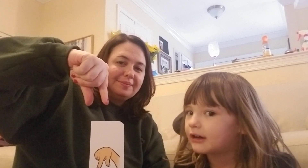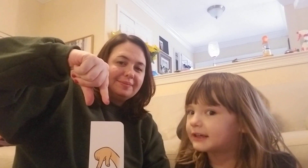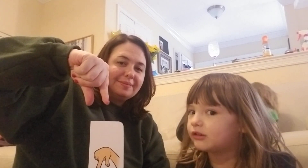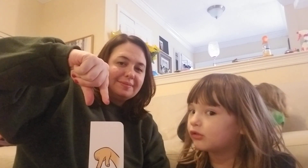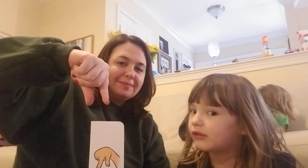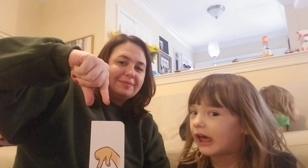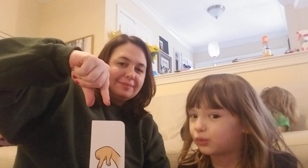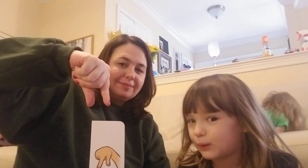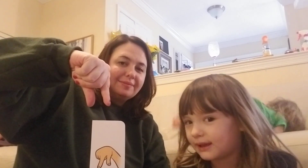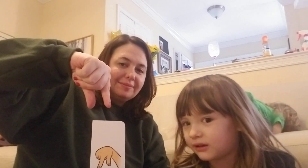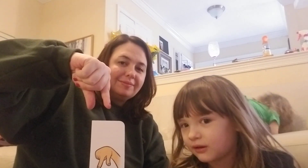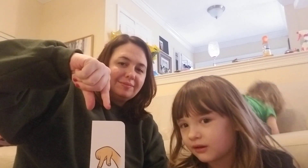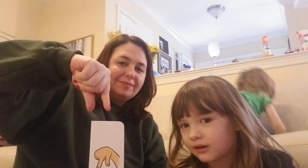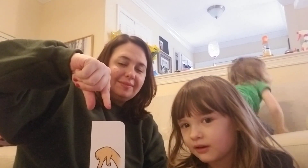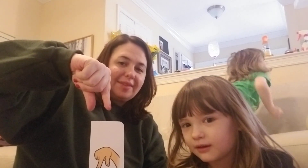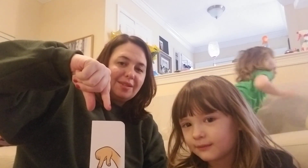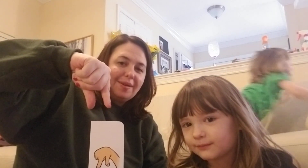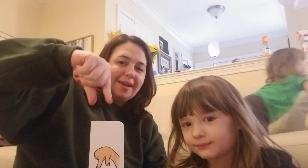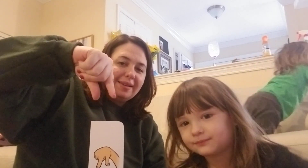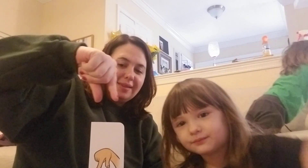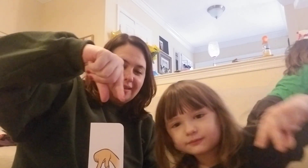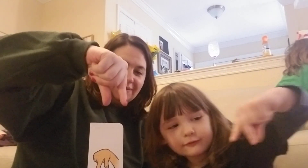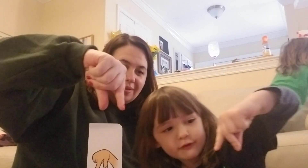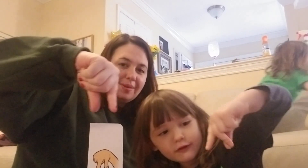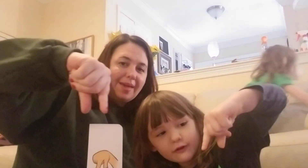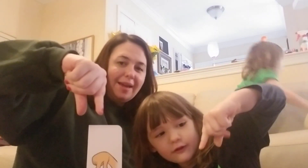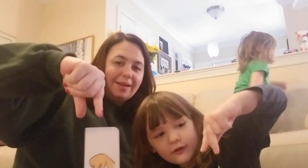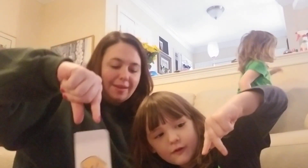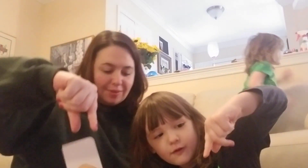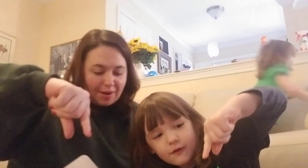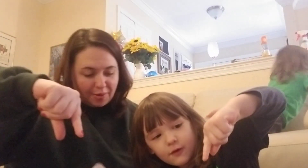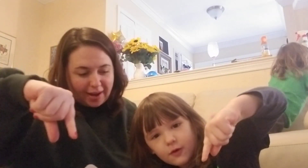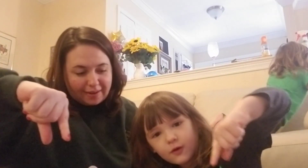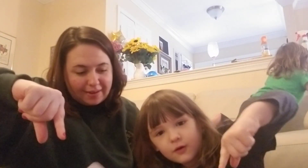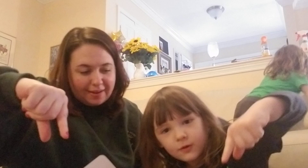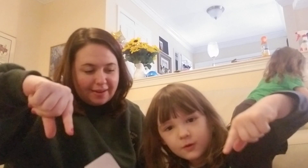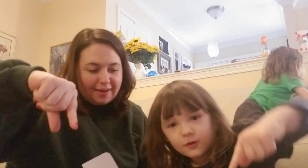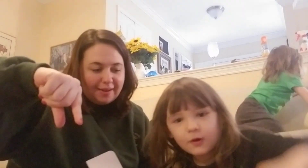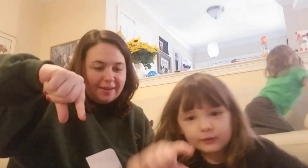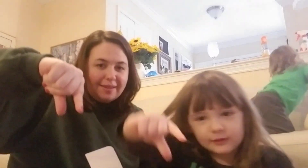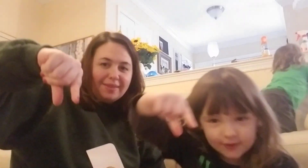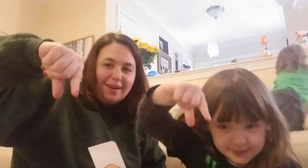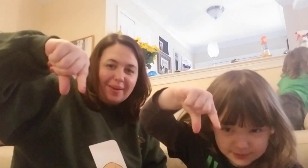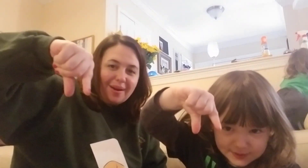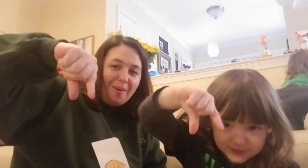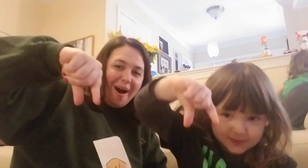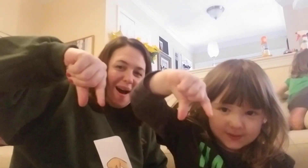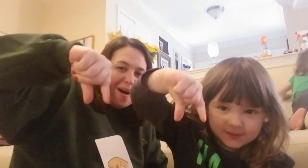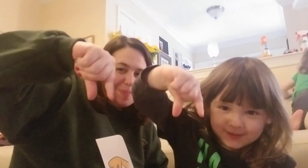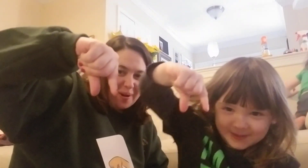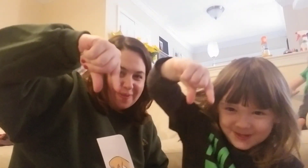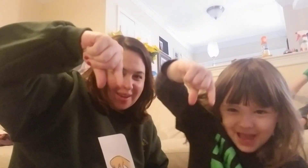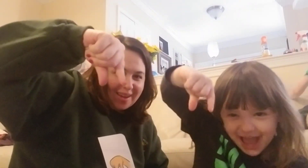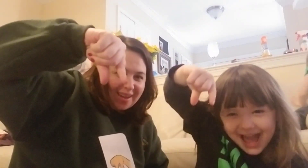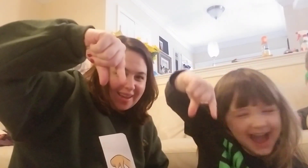I was looking at Q last week. Mm-hmm. That's right. Can you do that? Do your other hand. Oh, there we go. Oh,